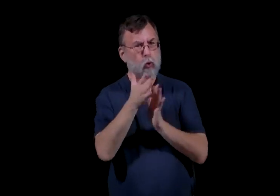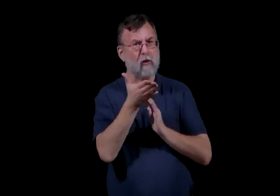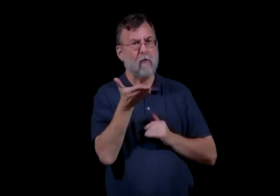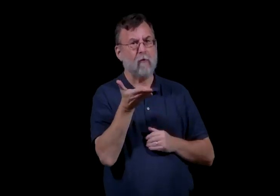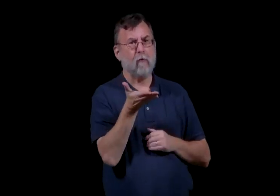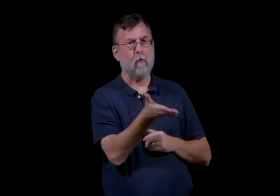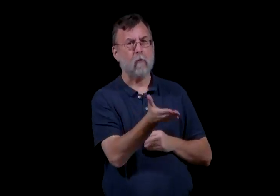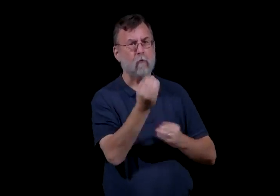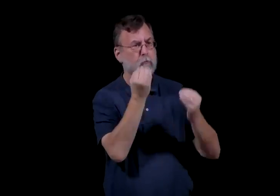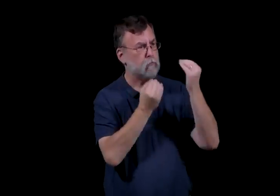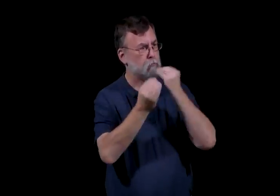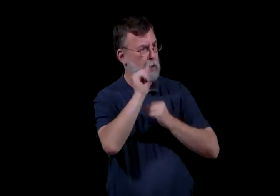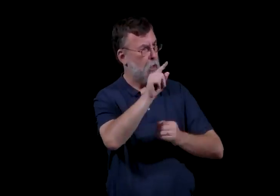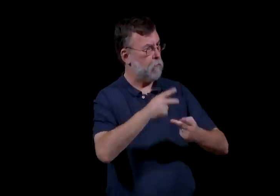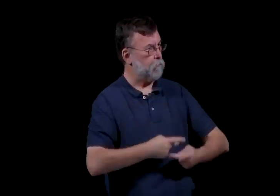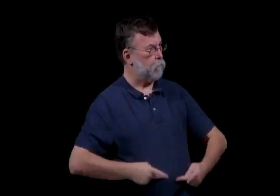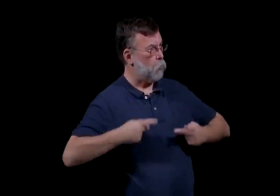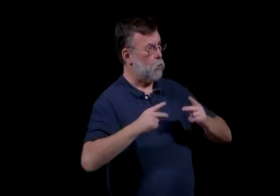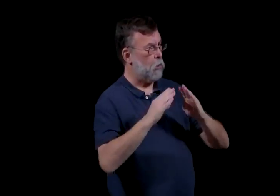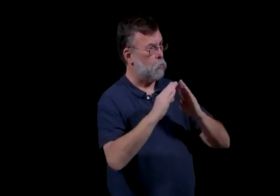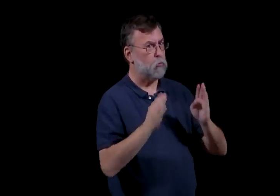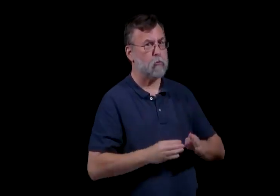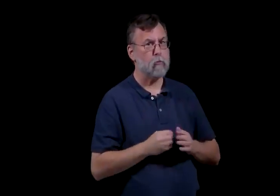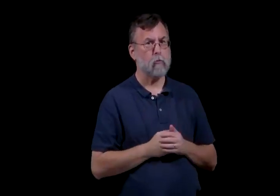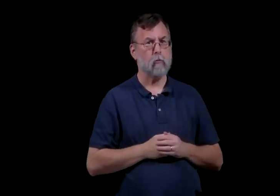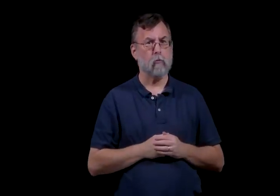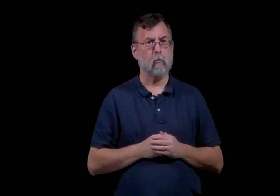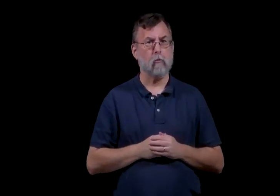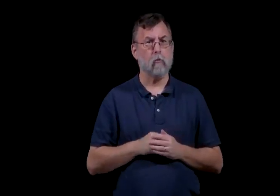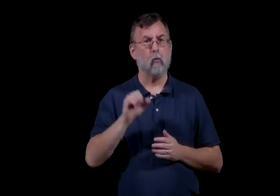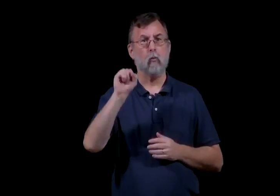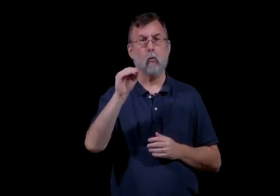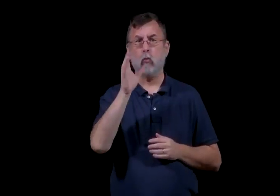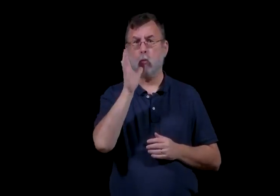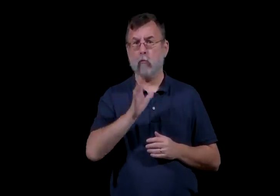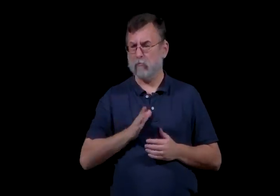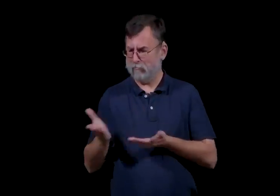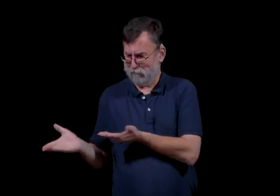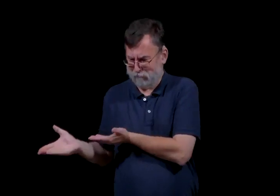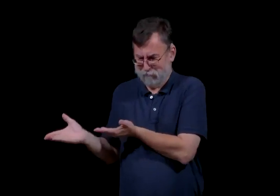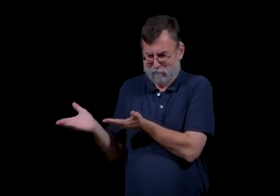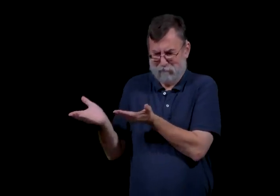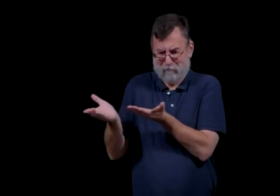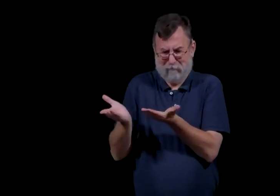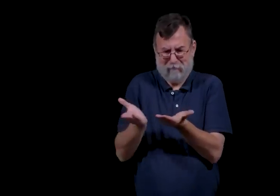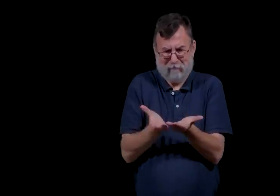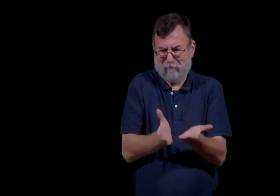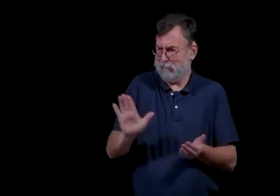She knew that Jesus was eating at that Pharisee's house. So the woman brought some